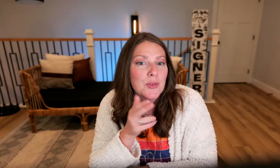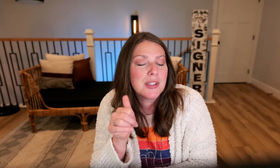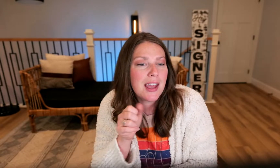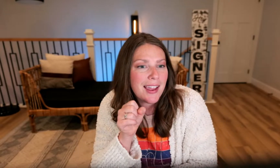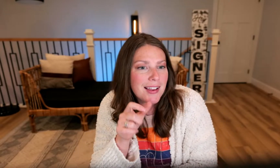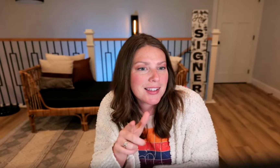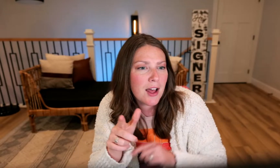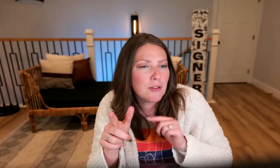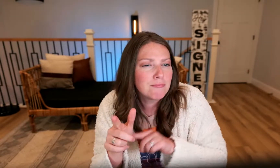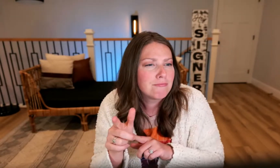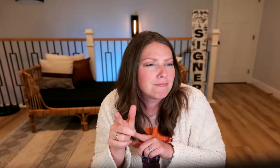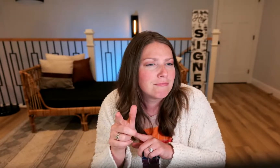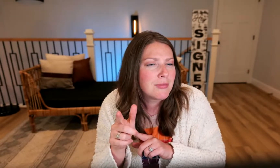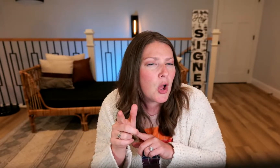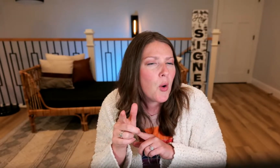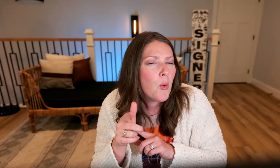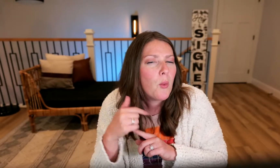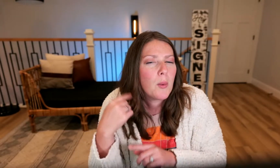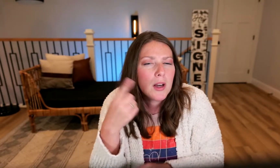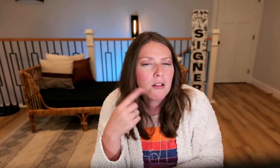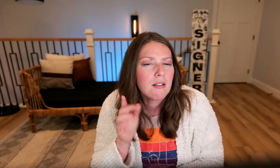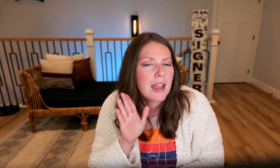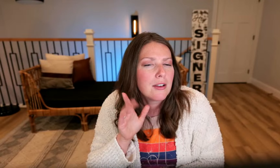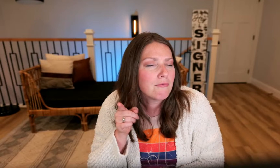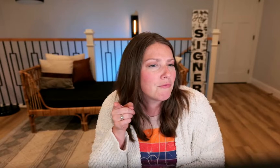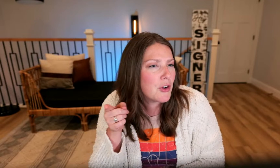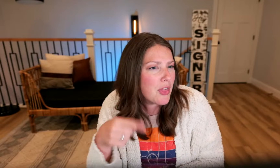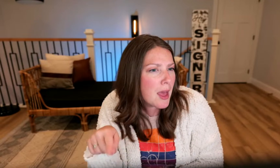use ASL. What would it look like for them?